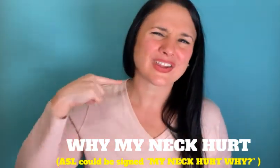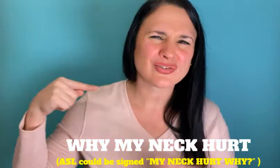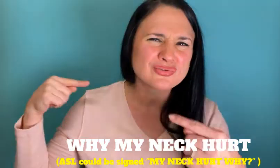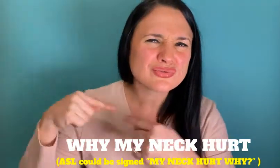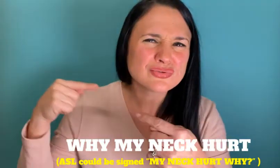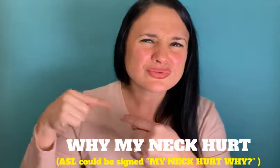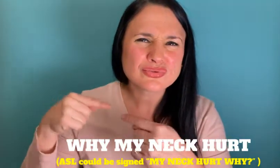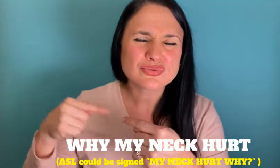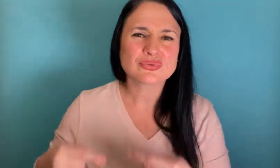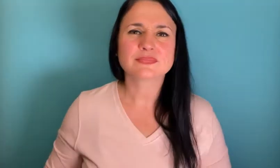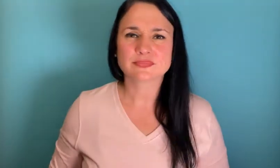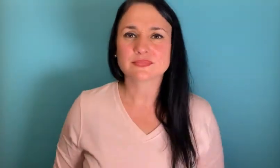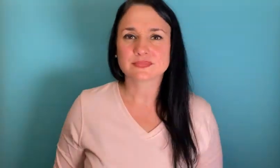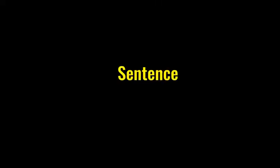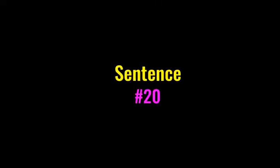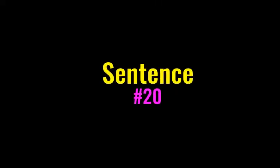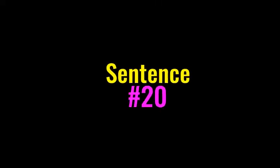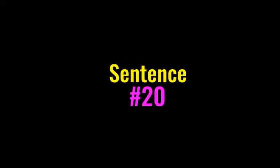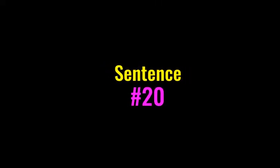Why does my neck hurt?